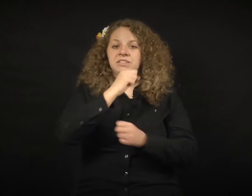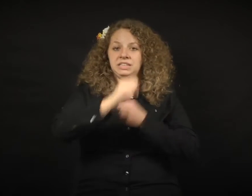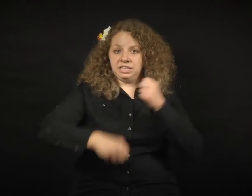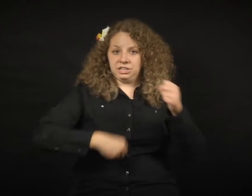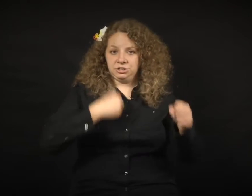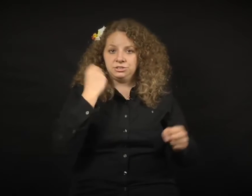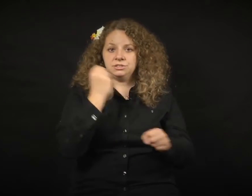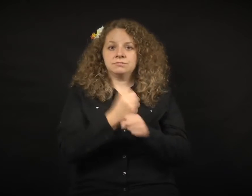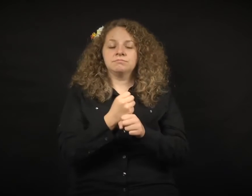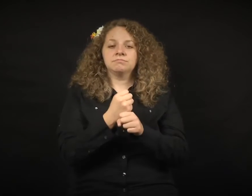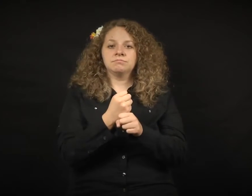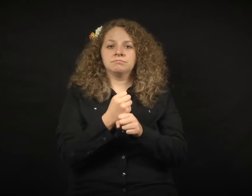Years.